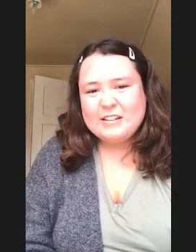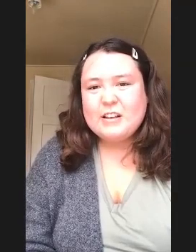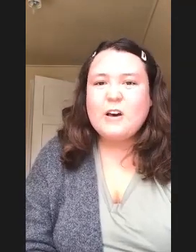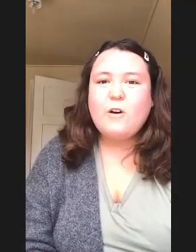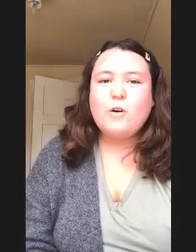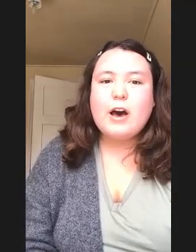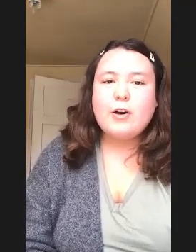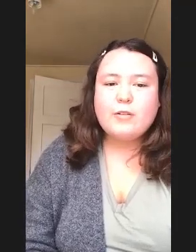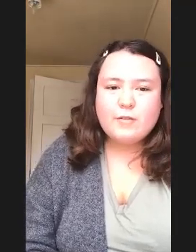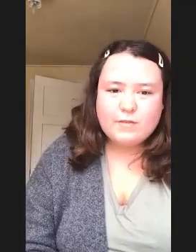Oh, So F.